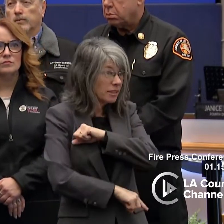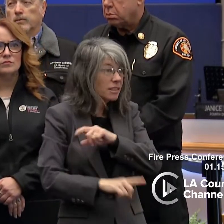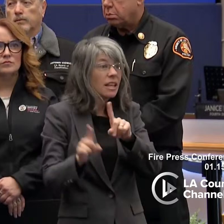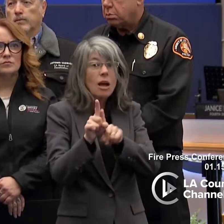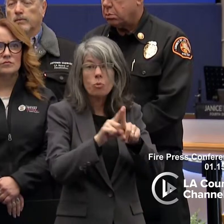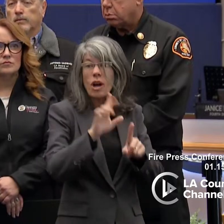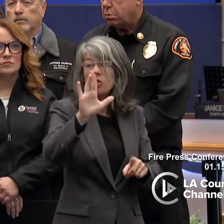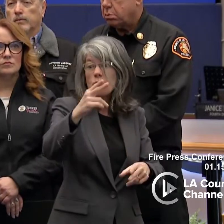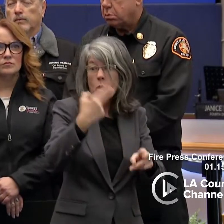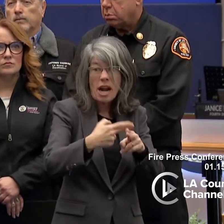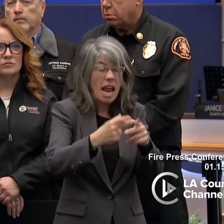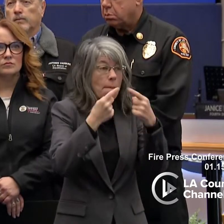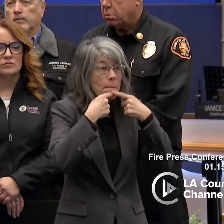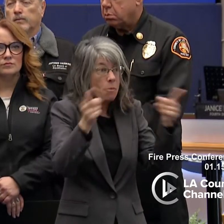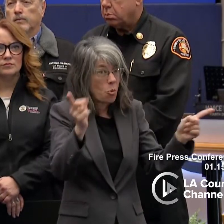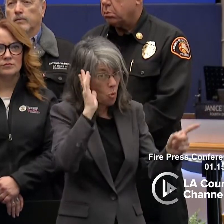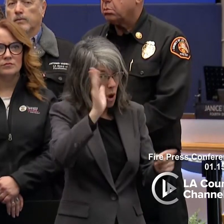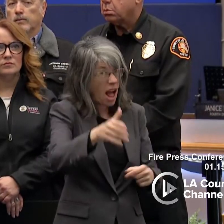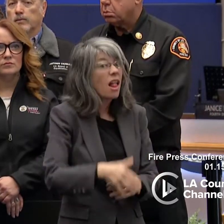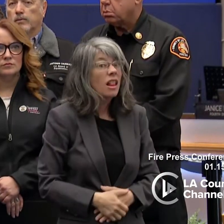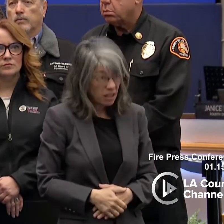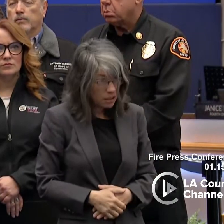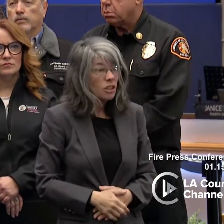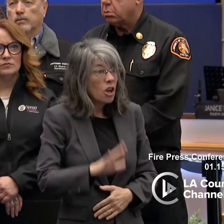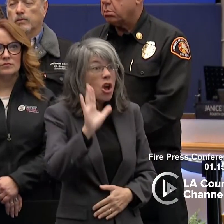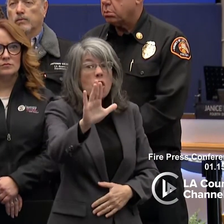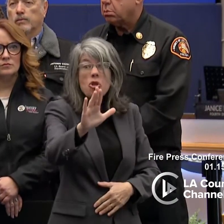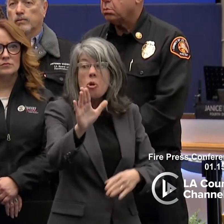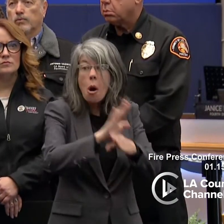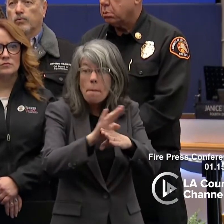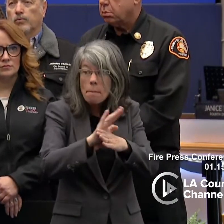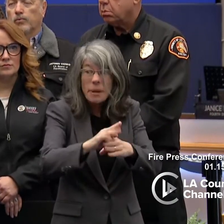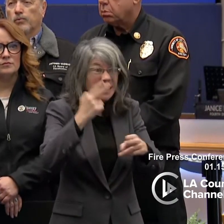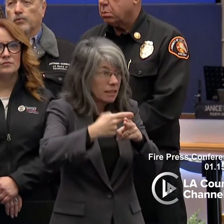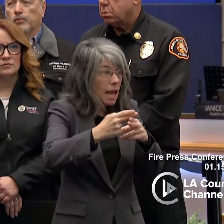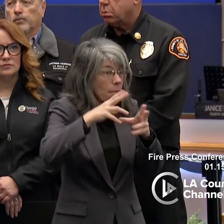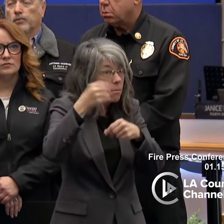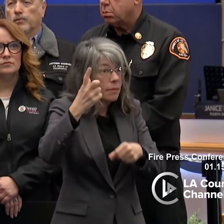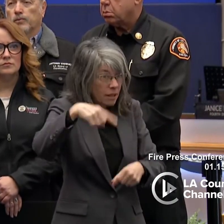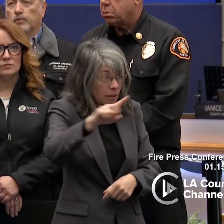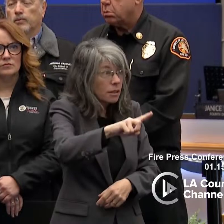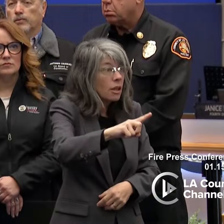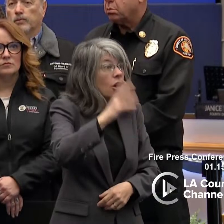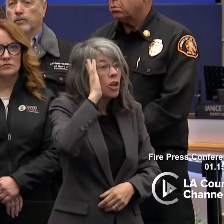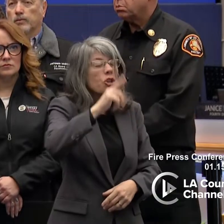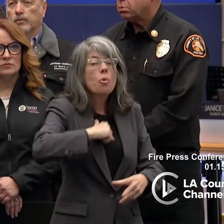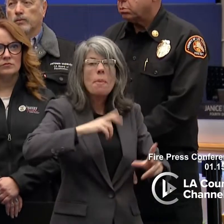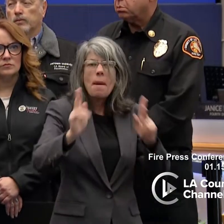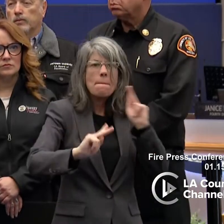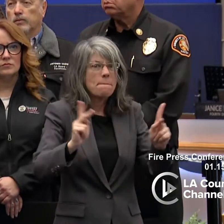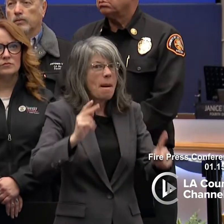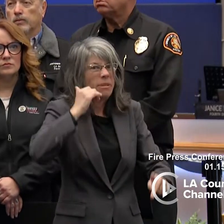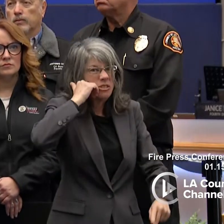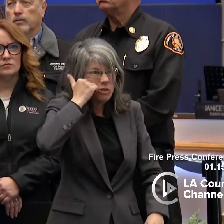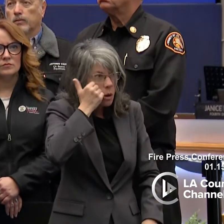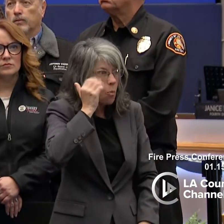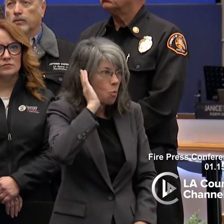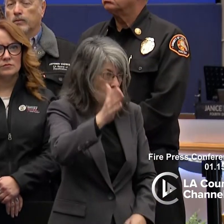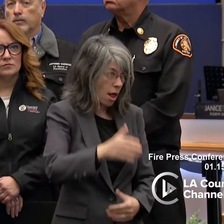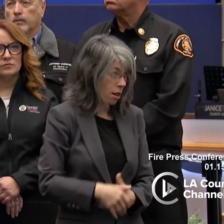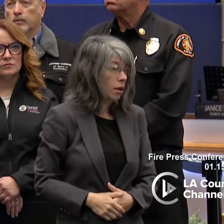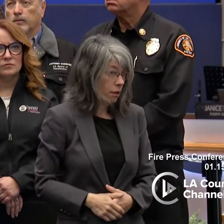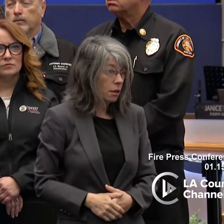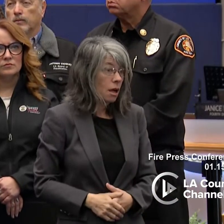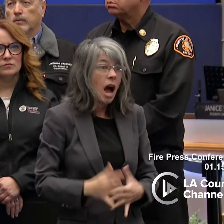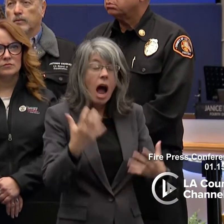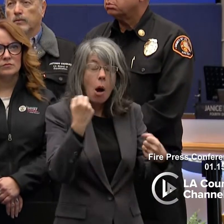importantly, your name will get out there. Your company's name will get out there. You will be publicly shamed.